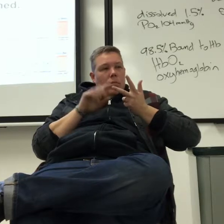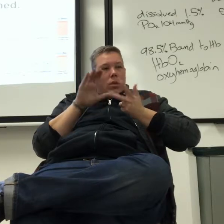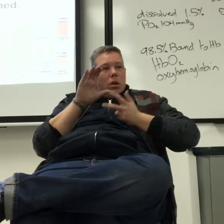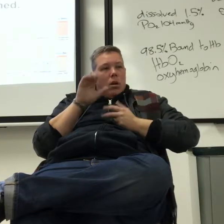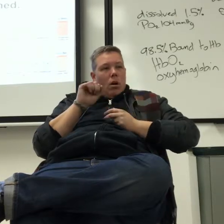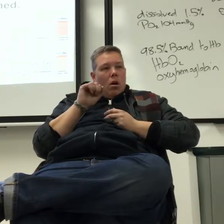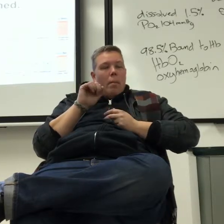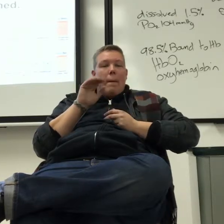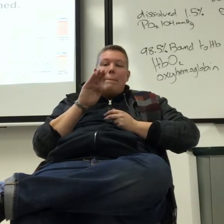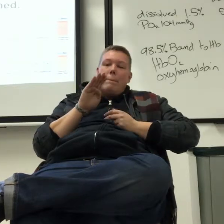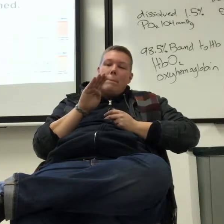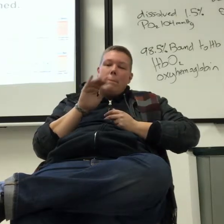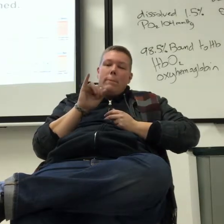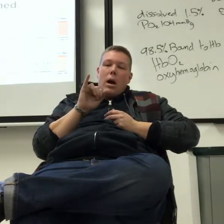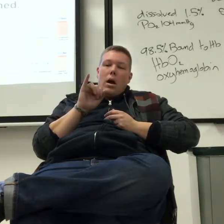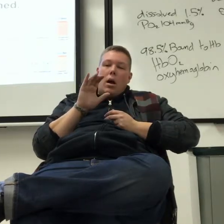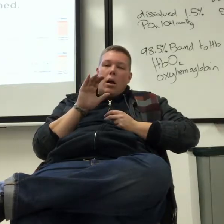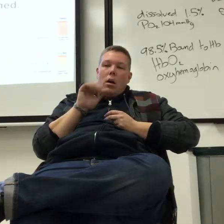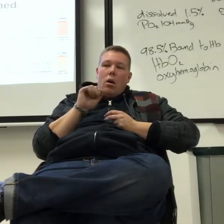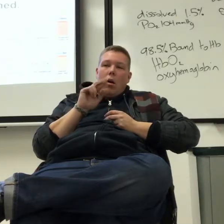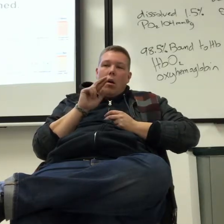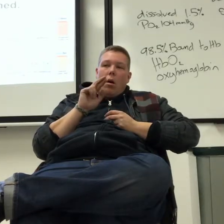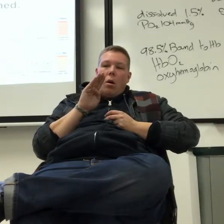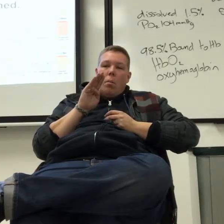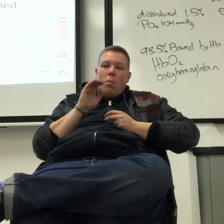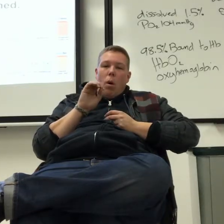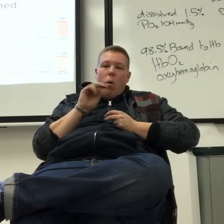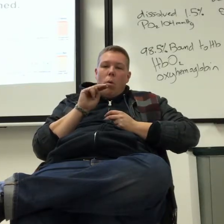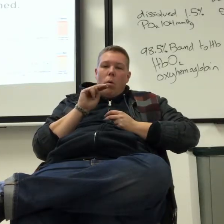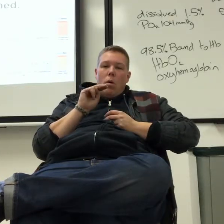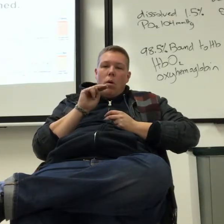bicarbonate, so about 70%.